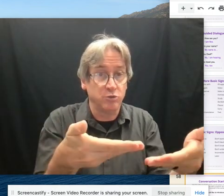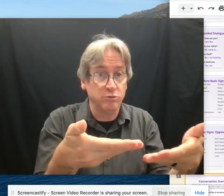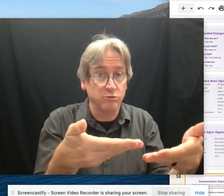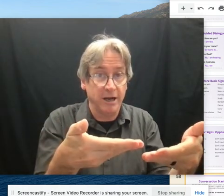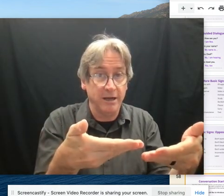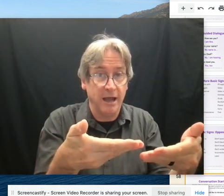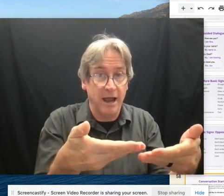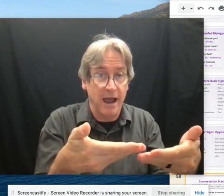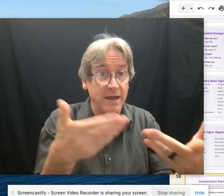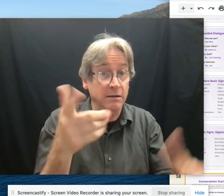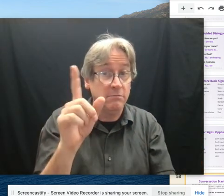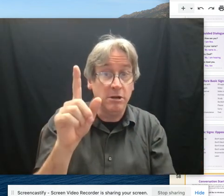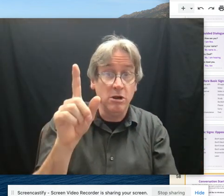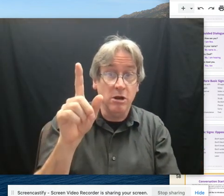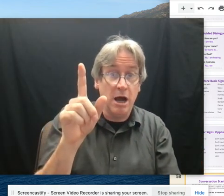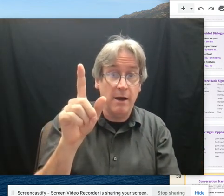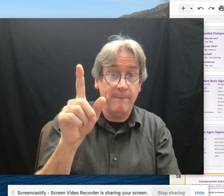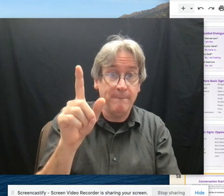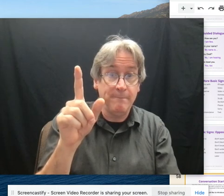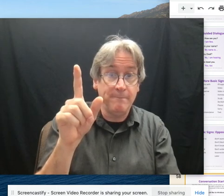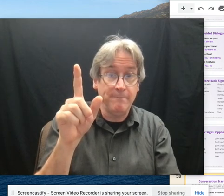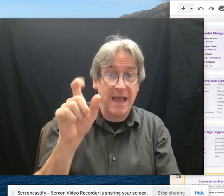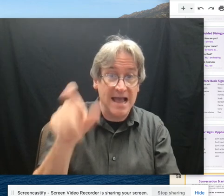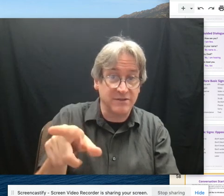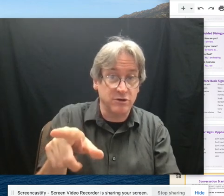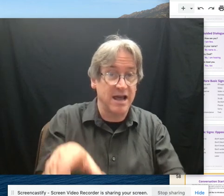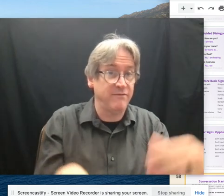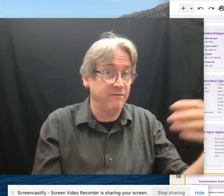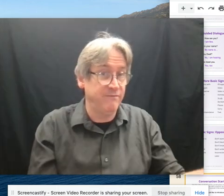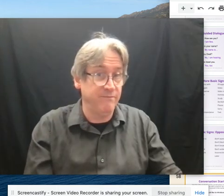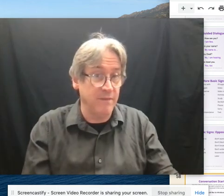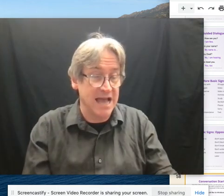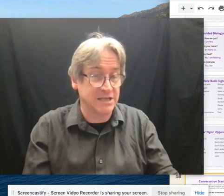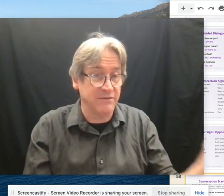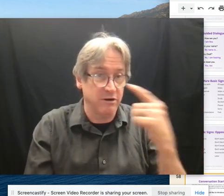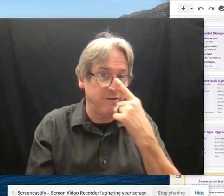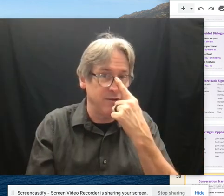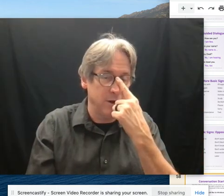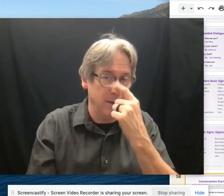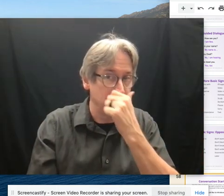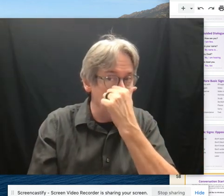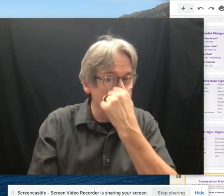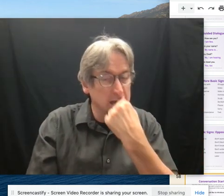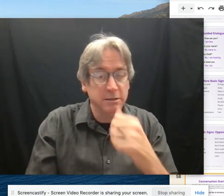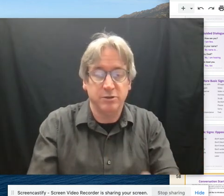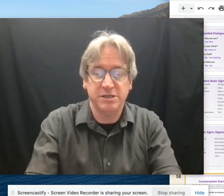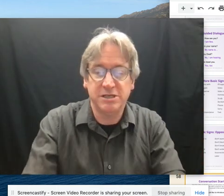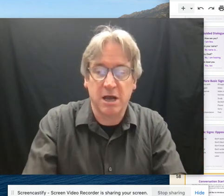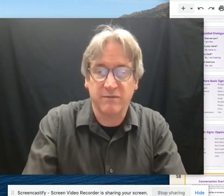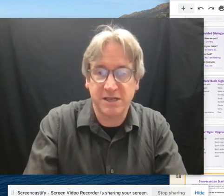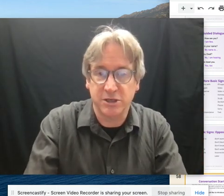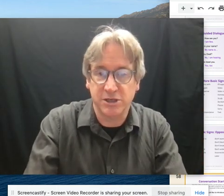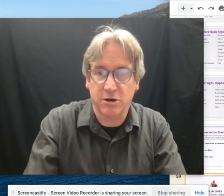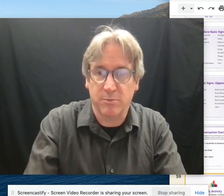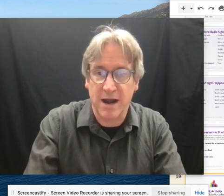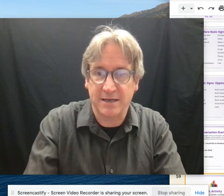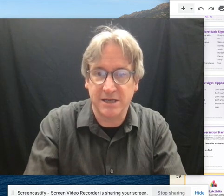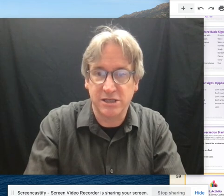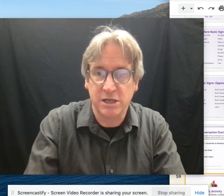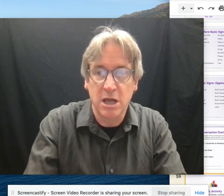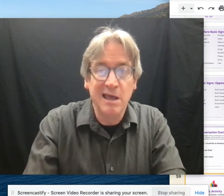introduce, right? And then ask if they're deaf, ask and verify their name. So this is the conversation starter